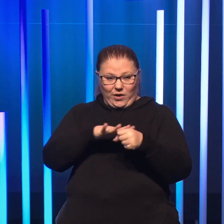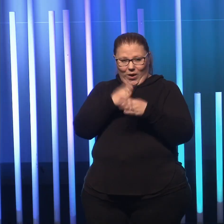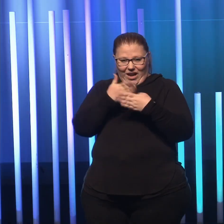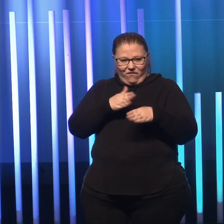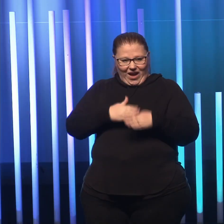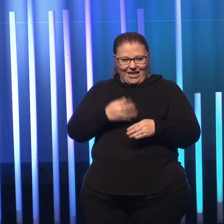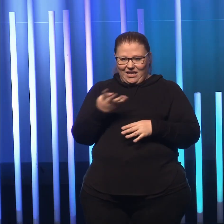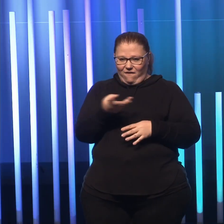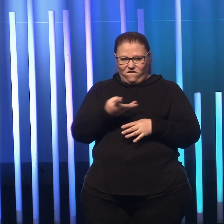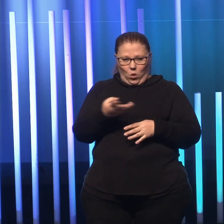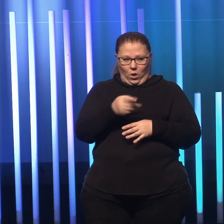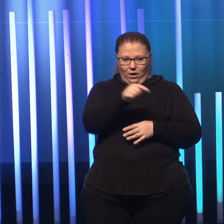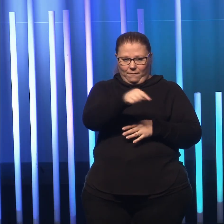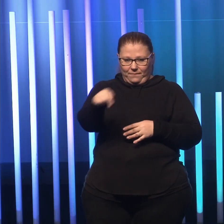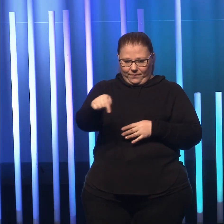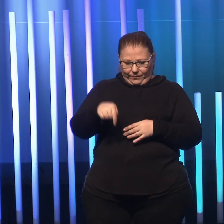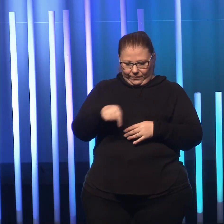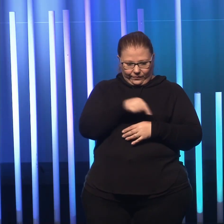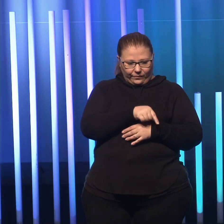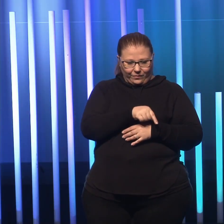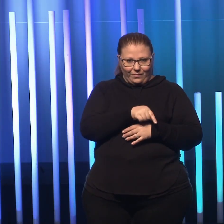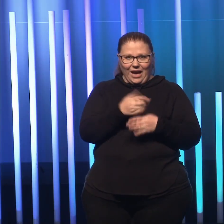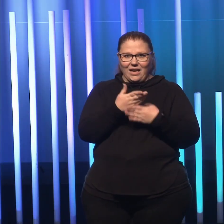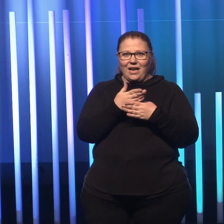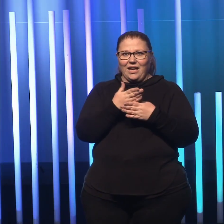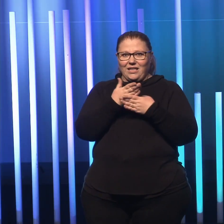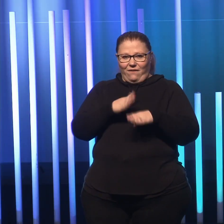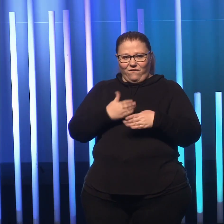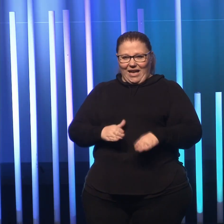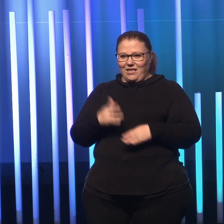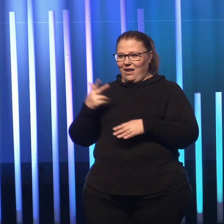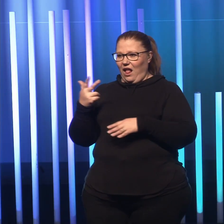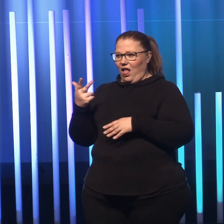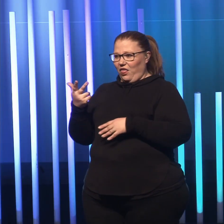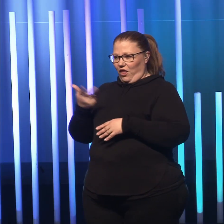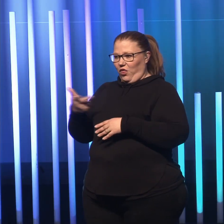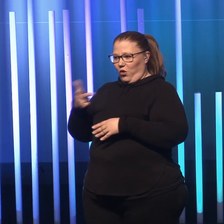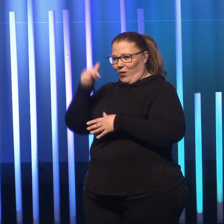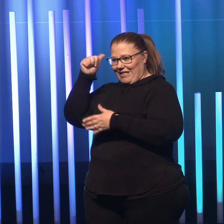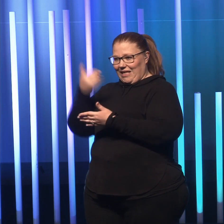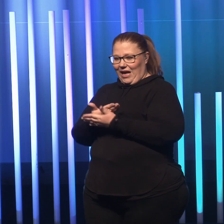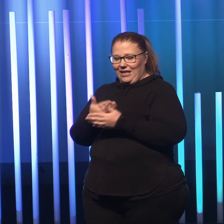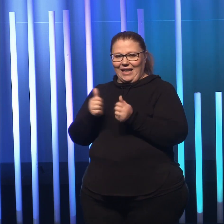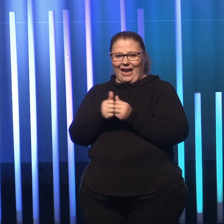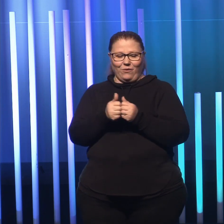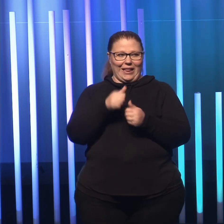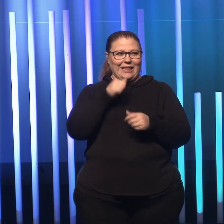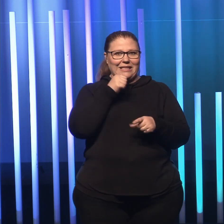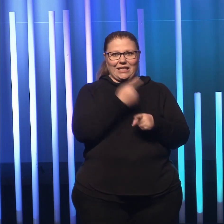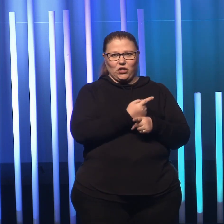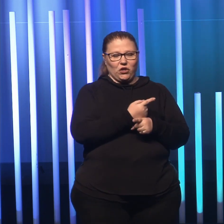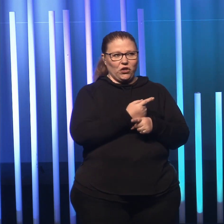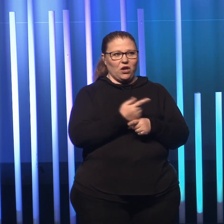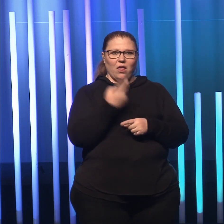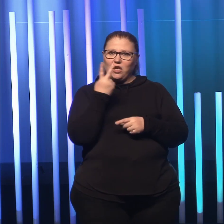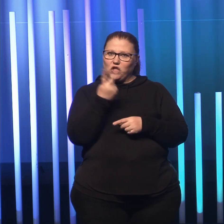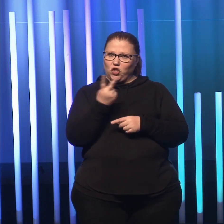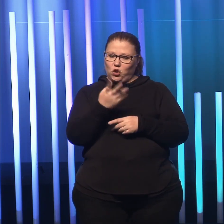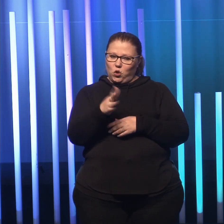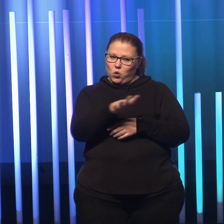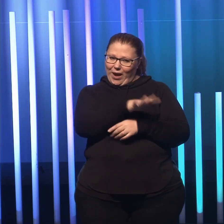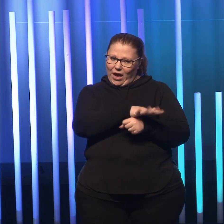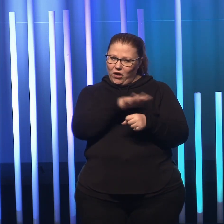right? And he divides that up between Herod's 3 sons and his sister. All right? And now there's 2 of these areas that are